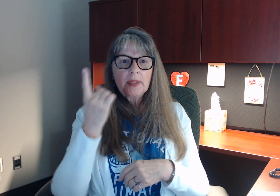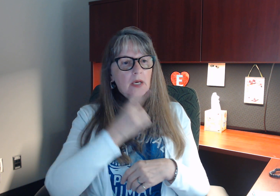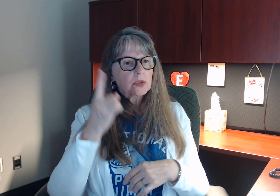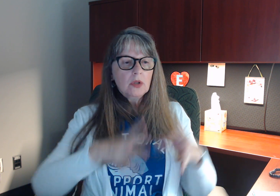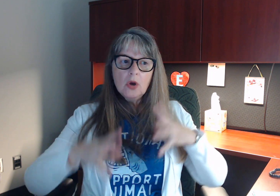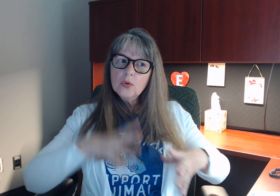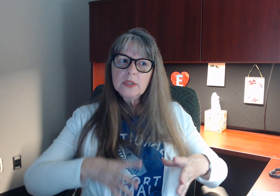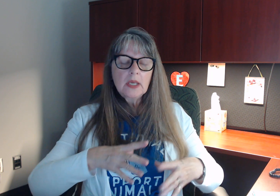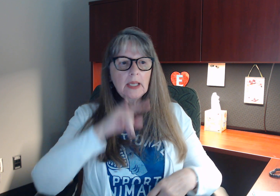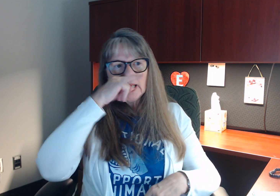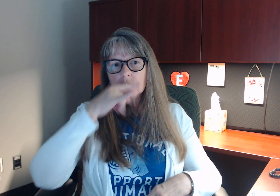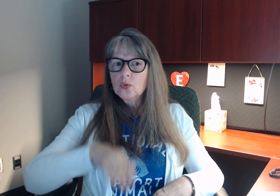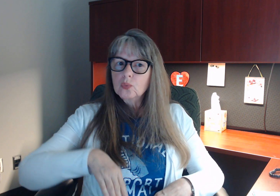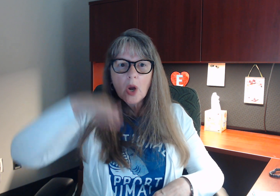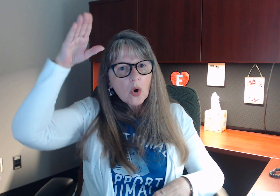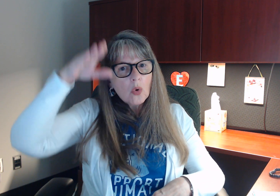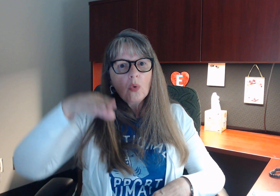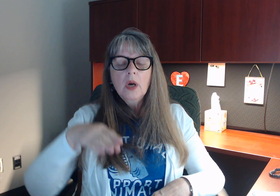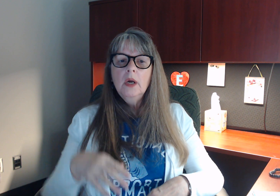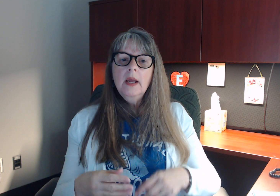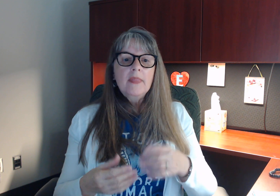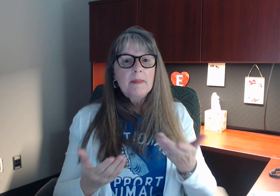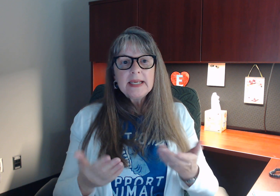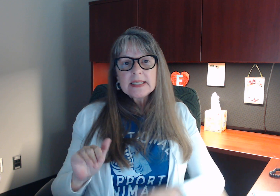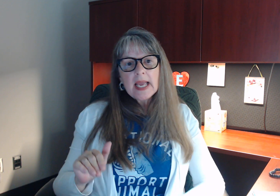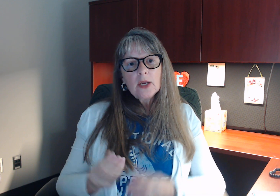because clothes and the kids grow. They may say